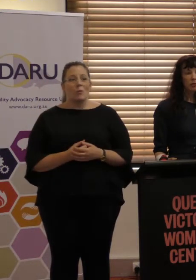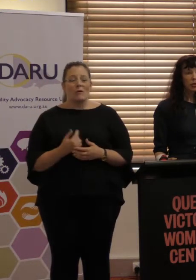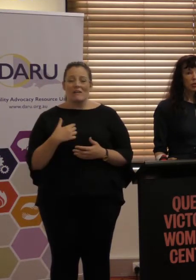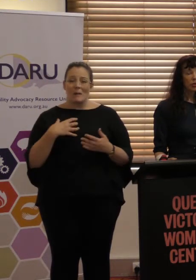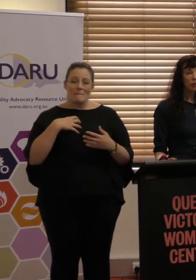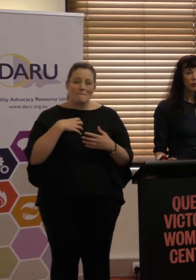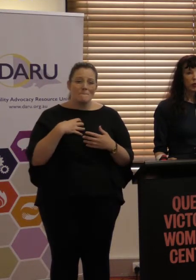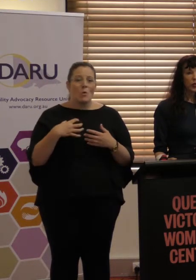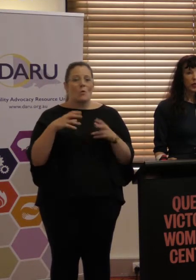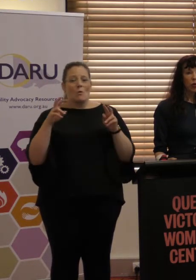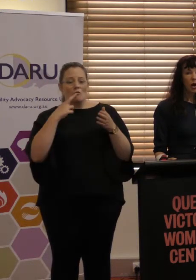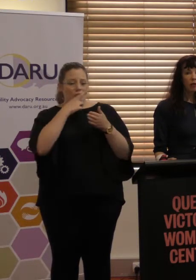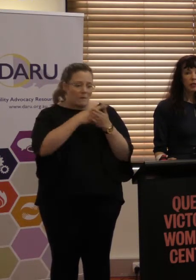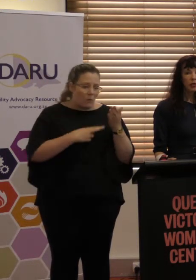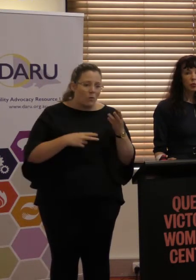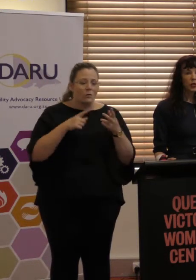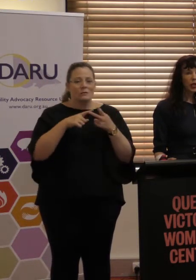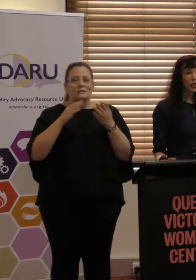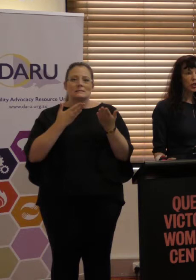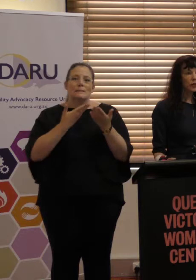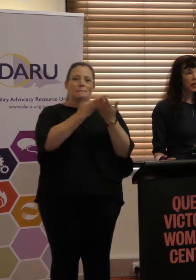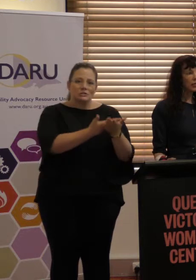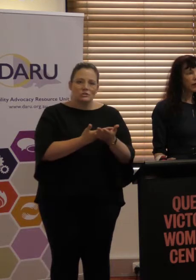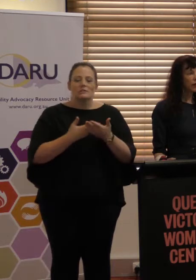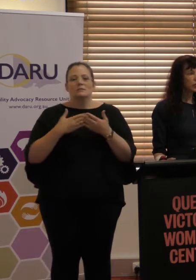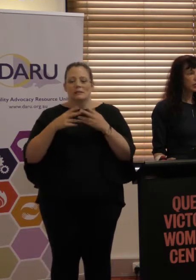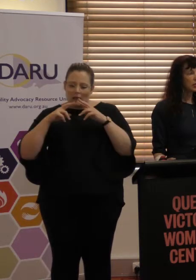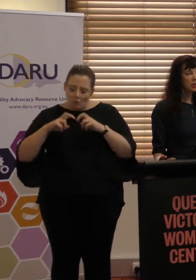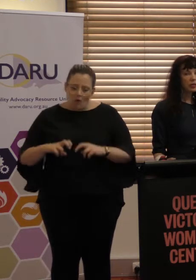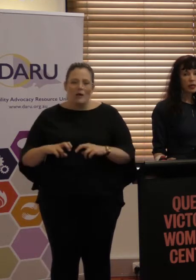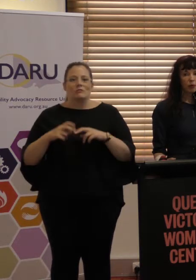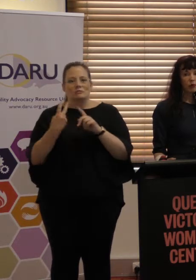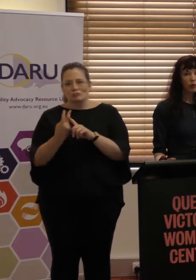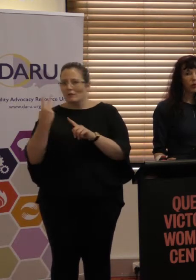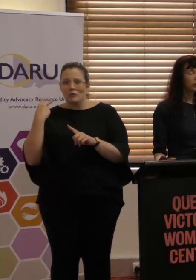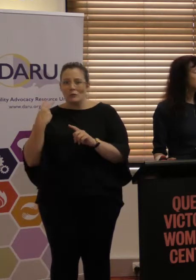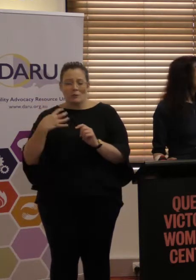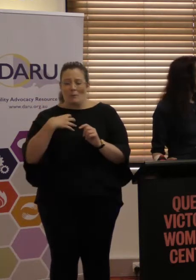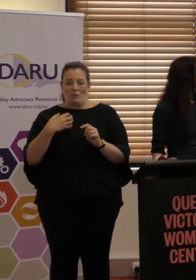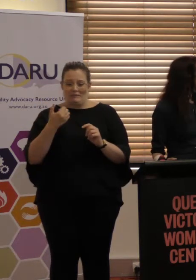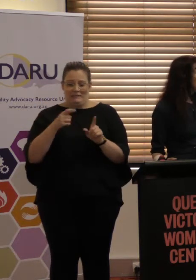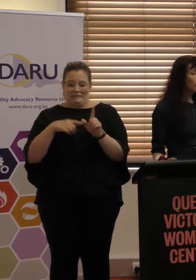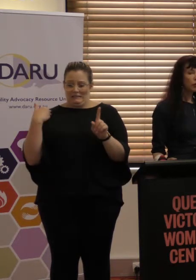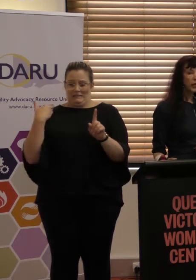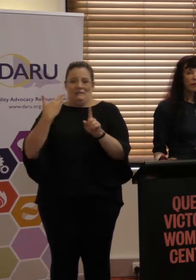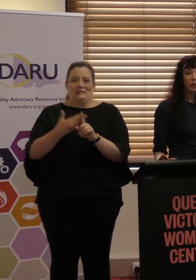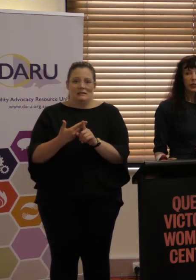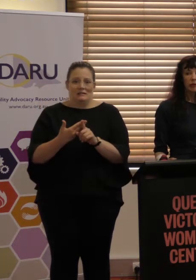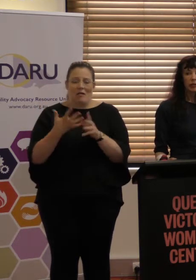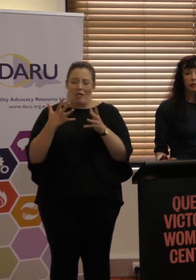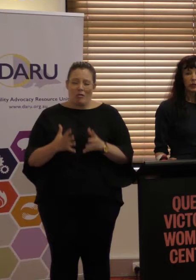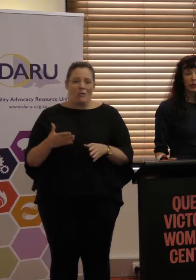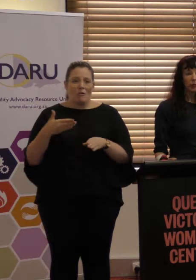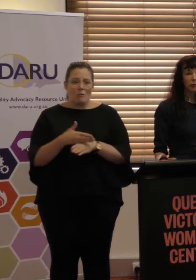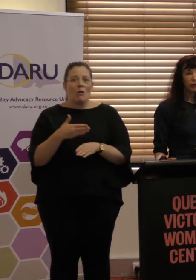and submissions and reviews and inquiries into education in the last 5 or 6 years than ever before. Not that we haven't been